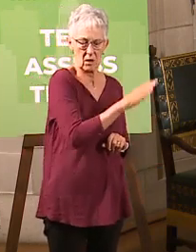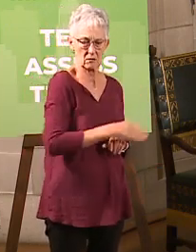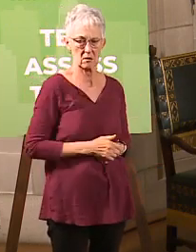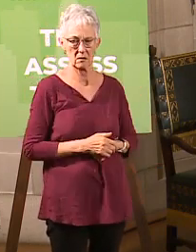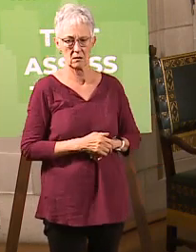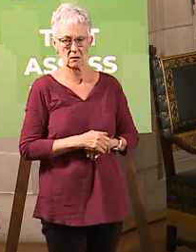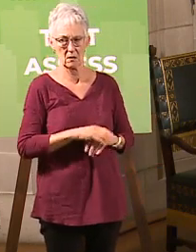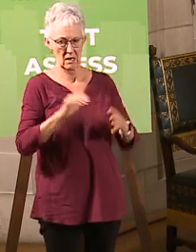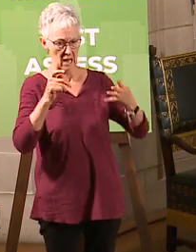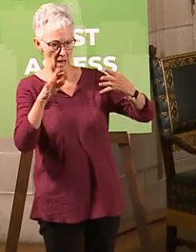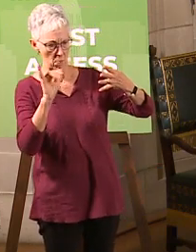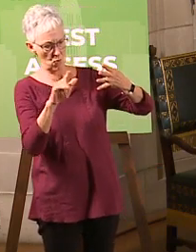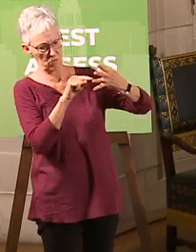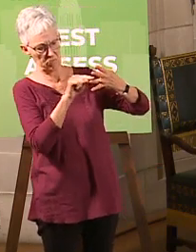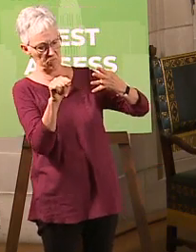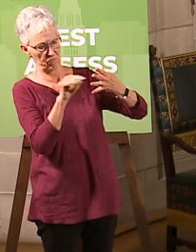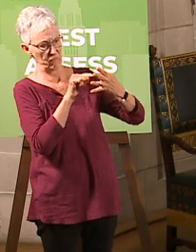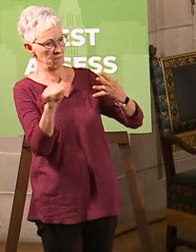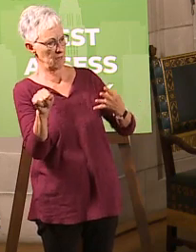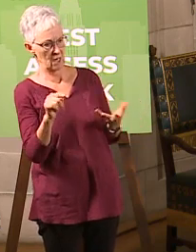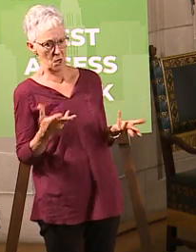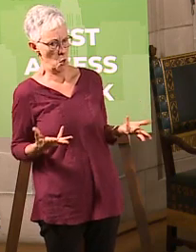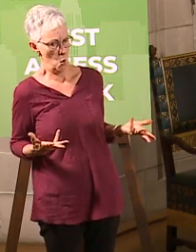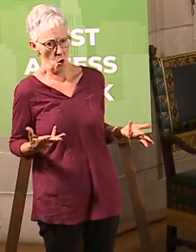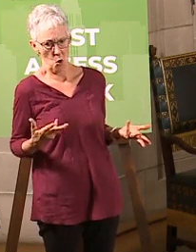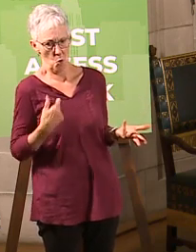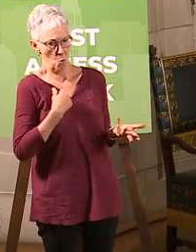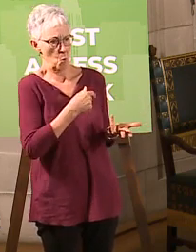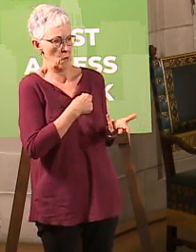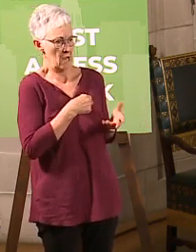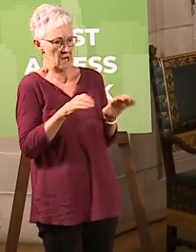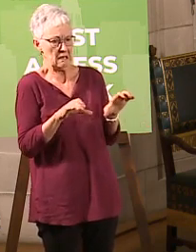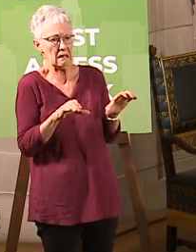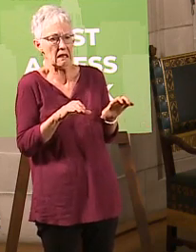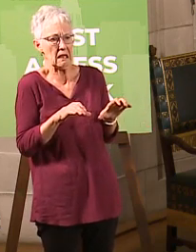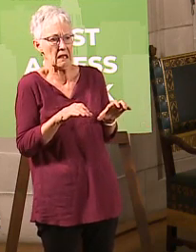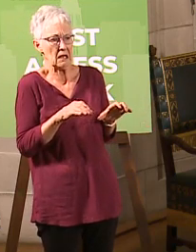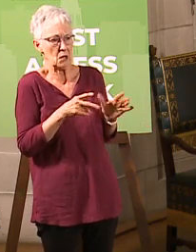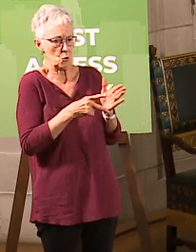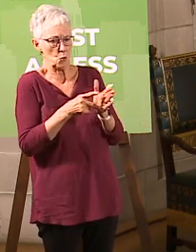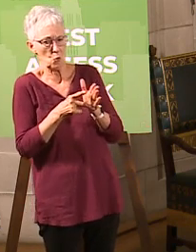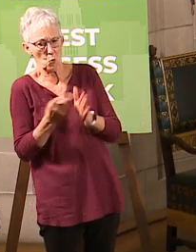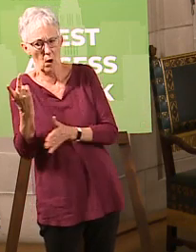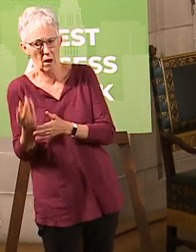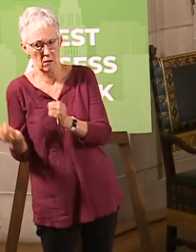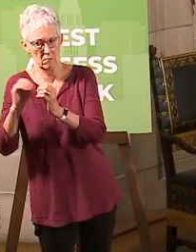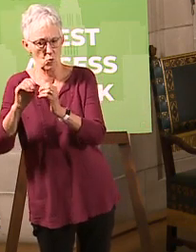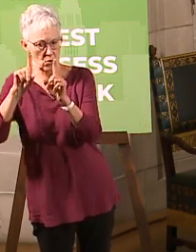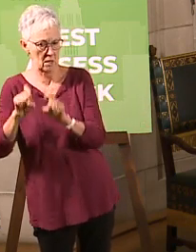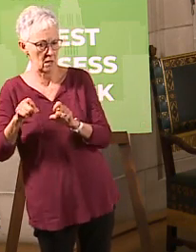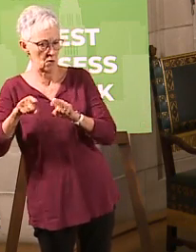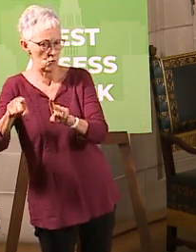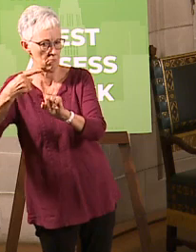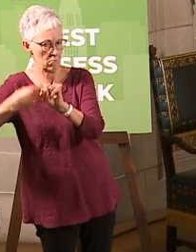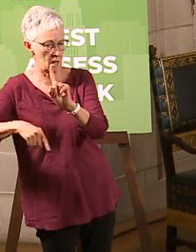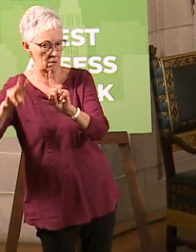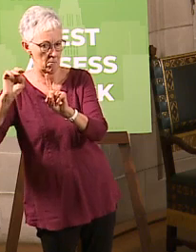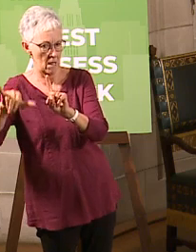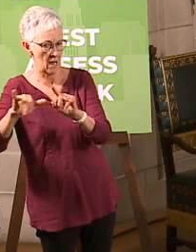testing. It has helped us increase testing here in Nebraska significantly. I think if you look at where we are today, we've tested